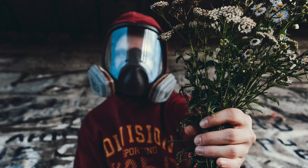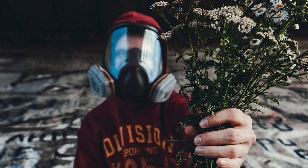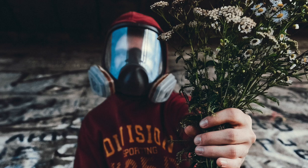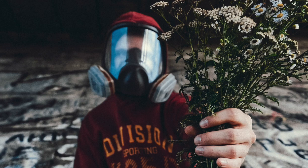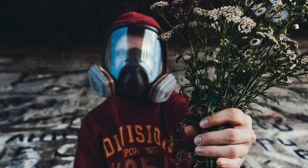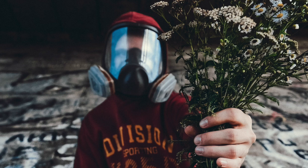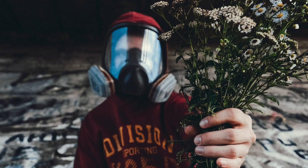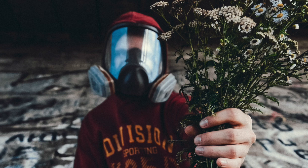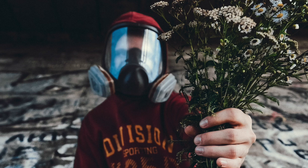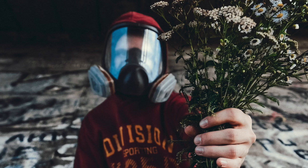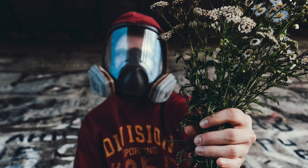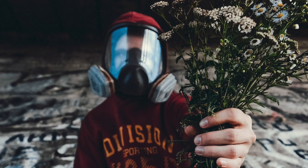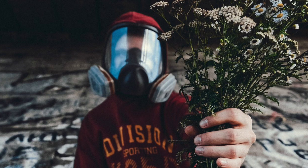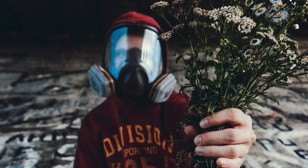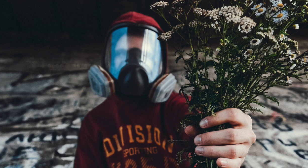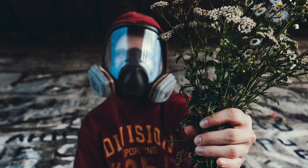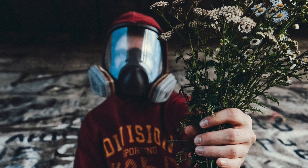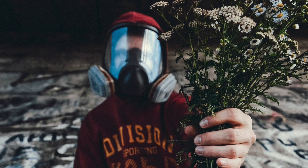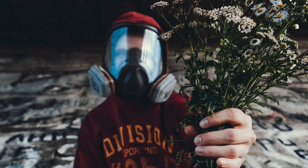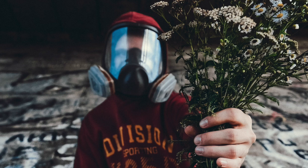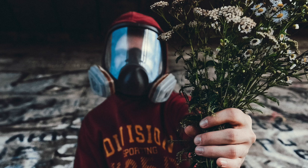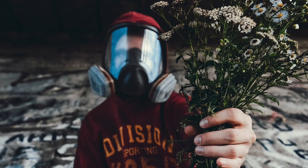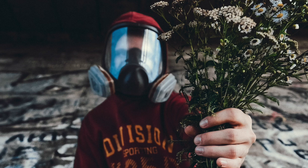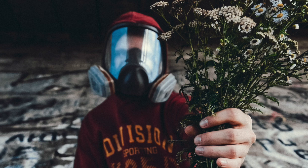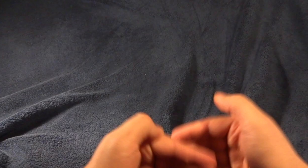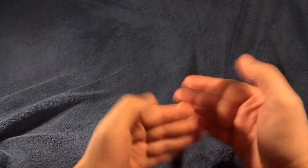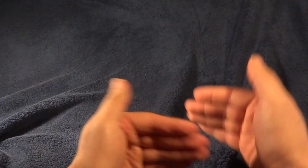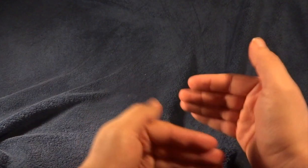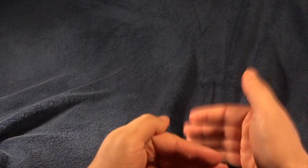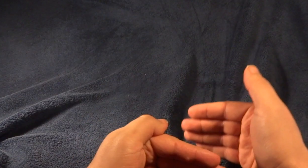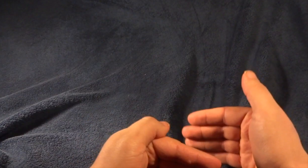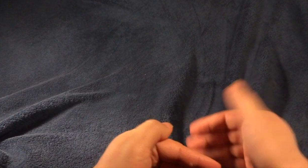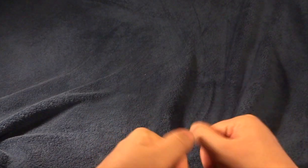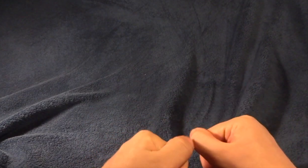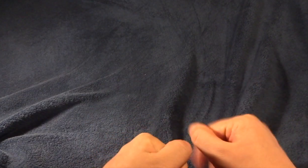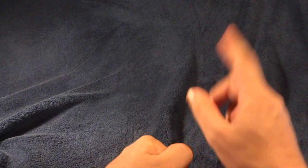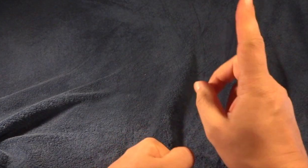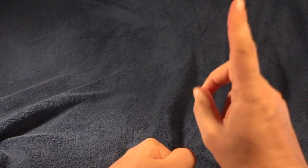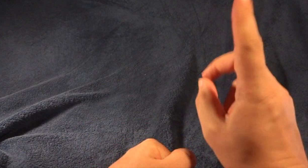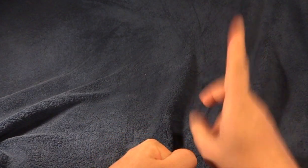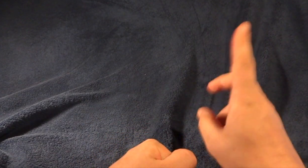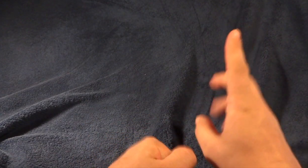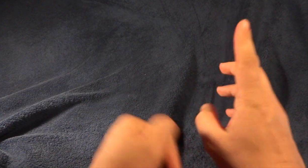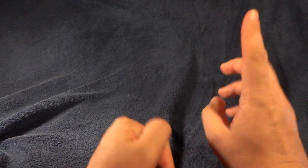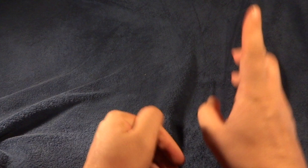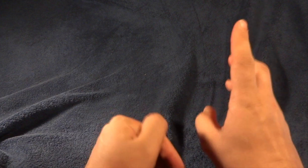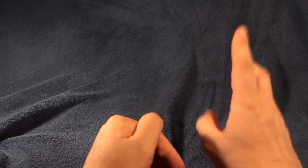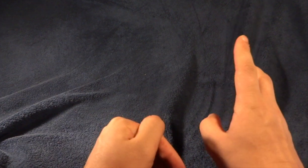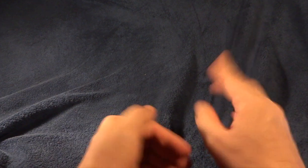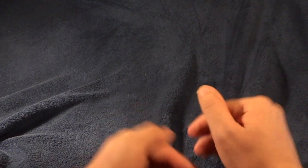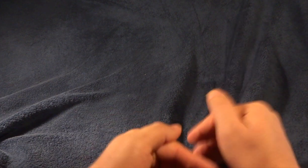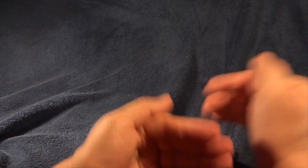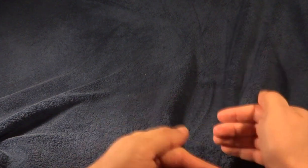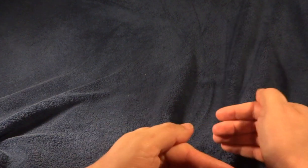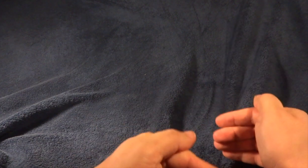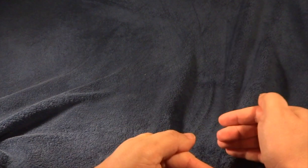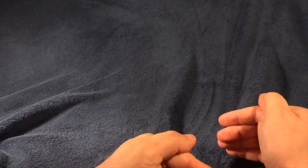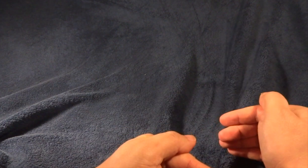appreciate other people on Vinyl Community with commenting. I know YouTube like comments,